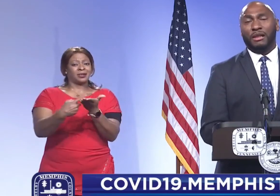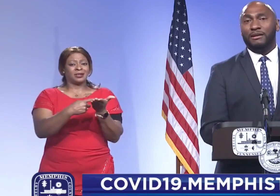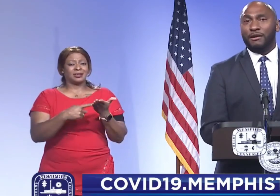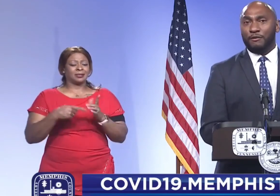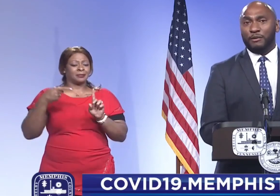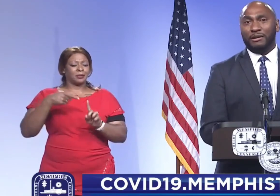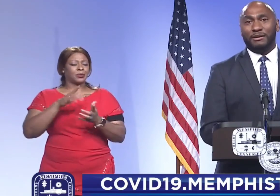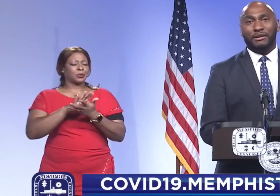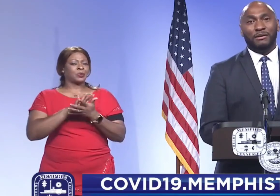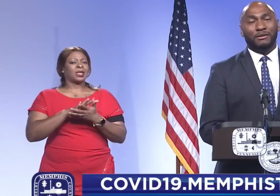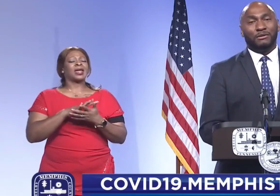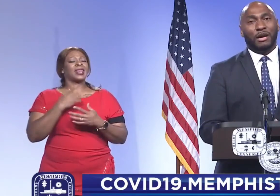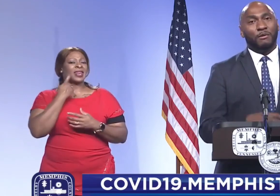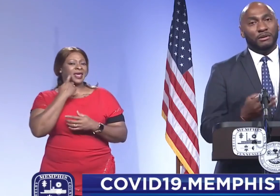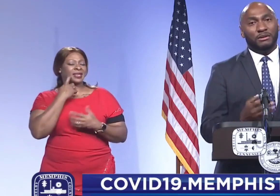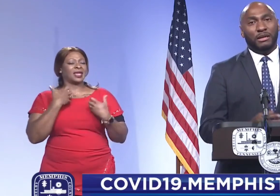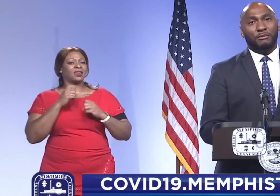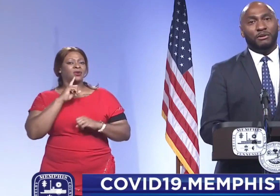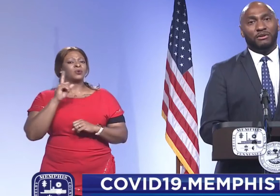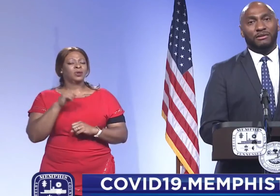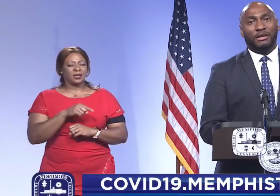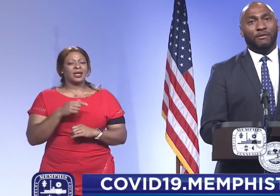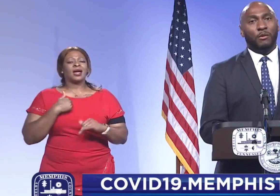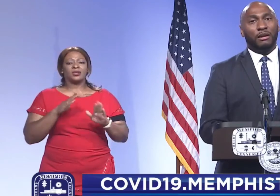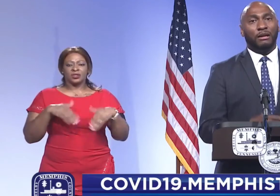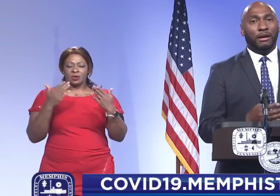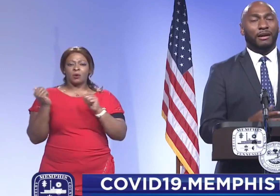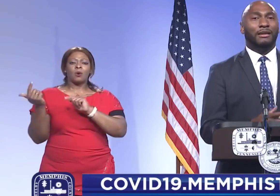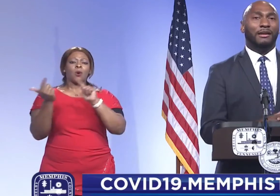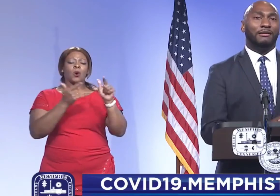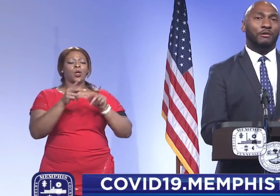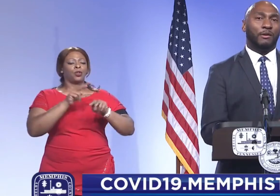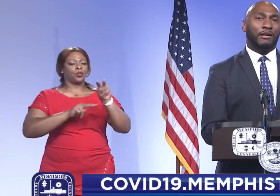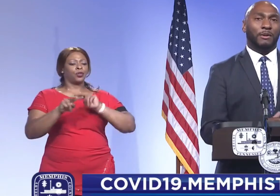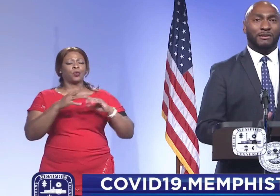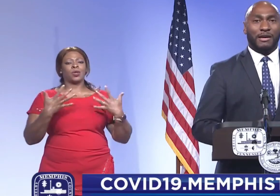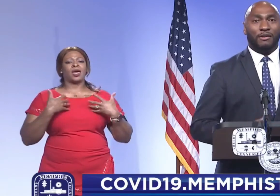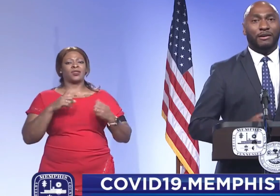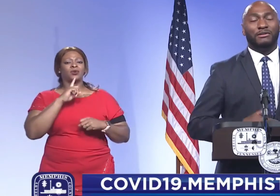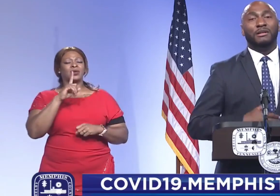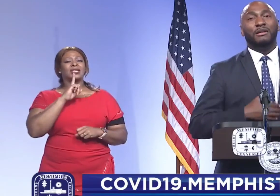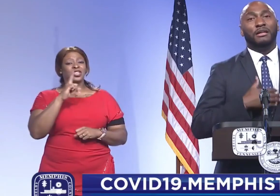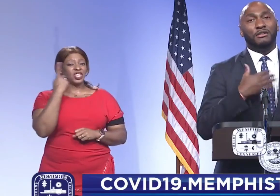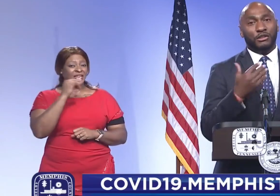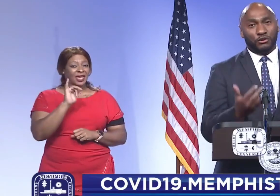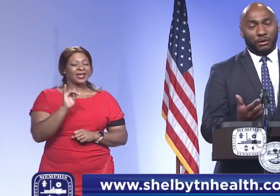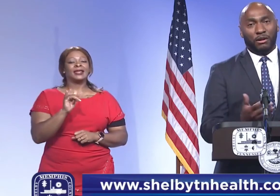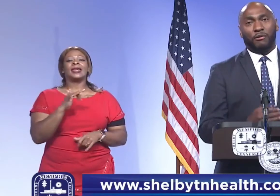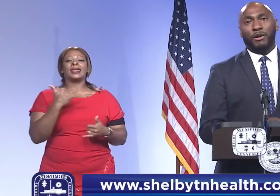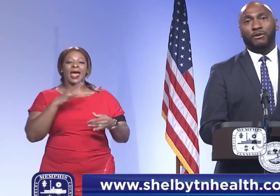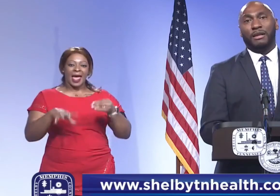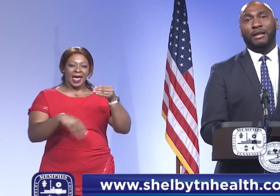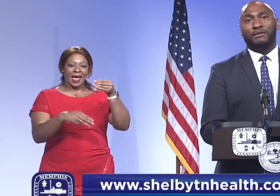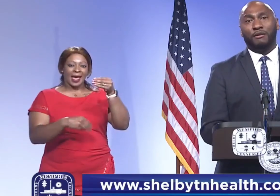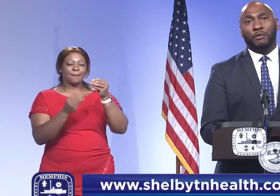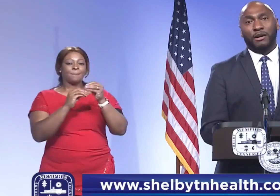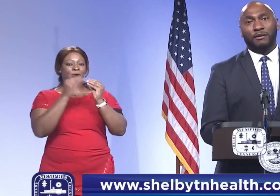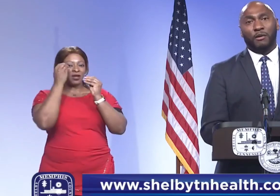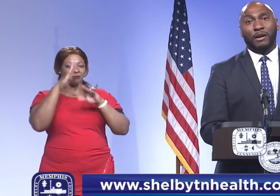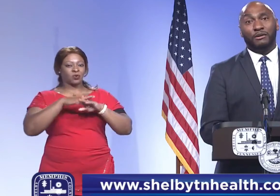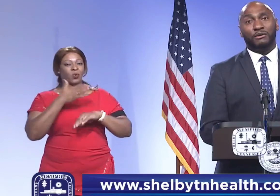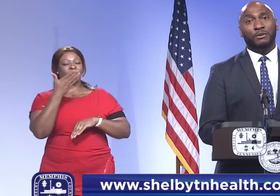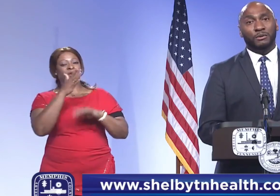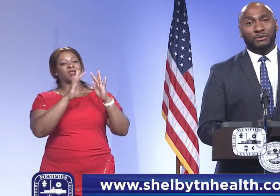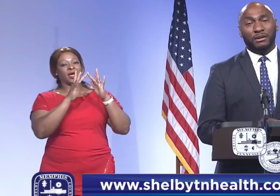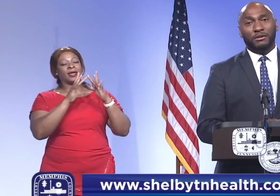in the latest health directive. So I would suggest that everyone look at the latest health directive because now there is additional information in the latest health directive